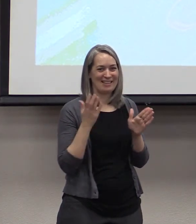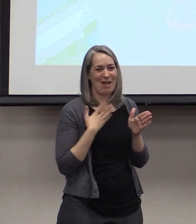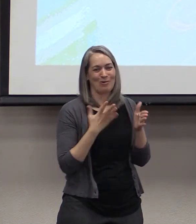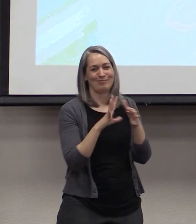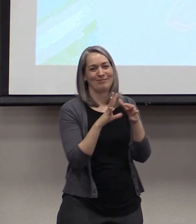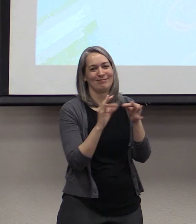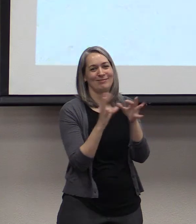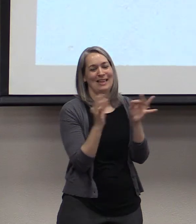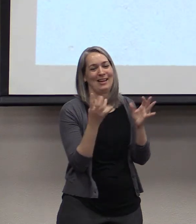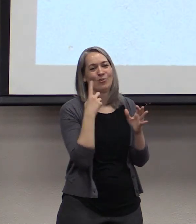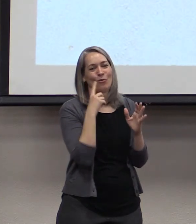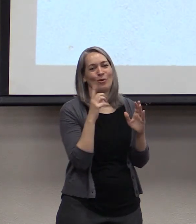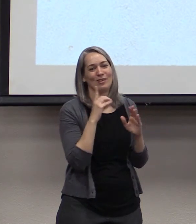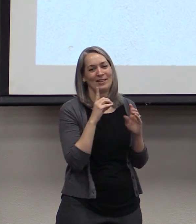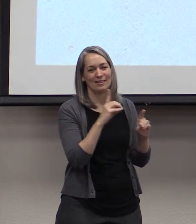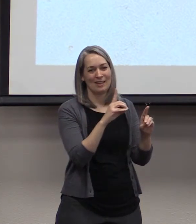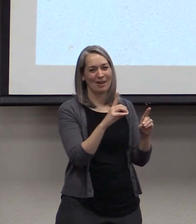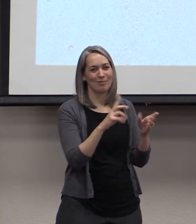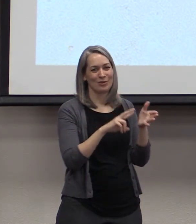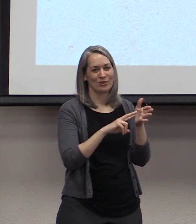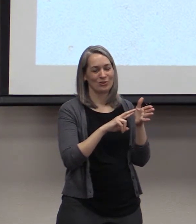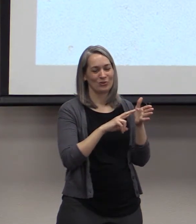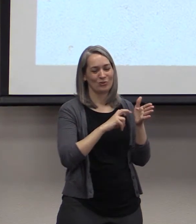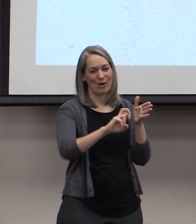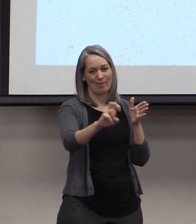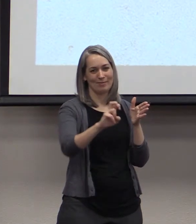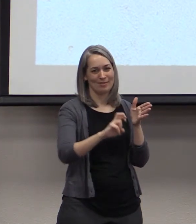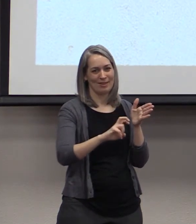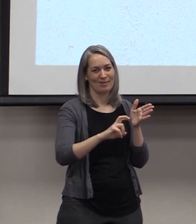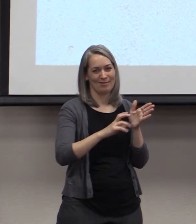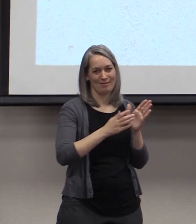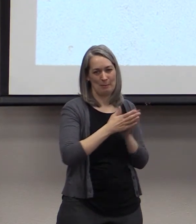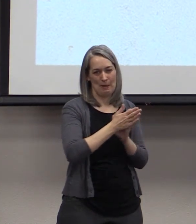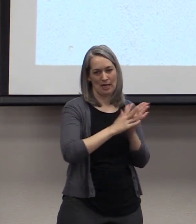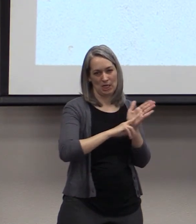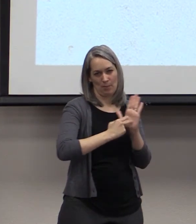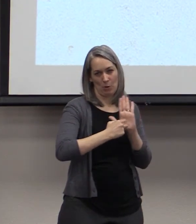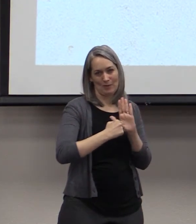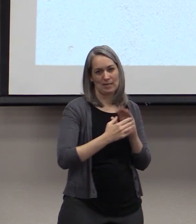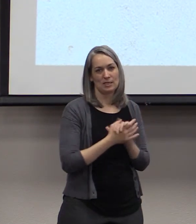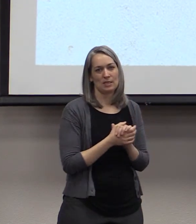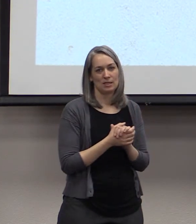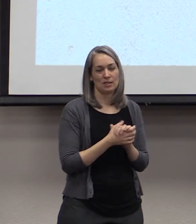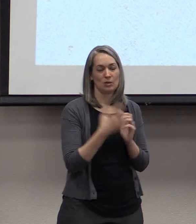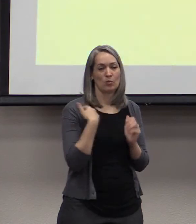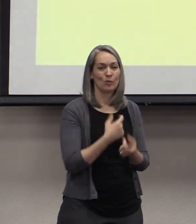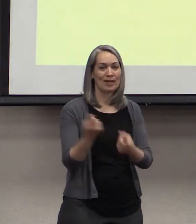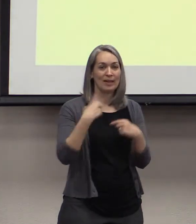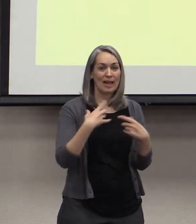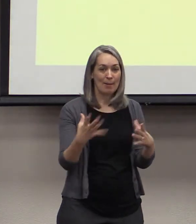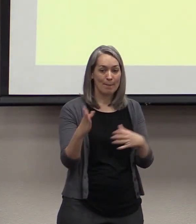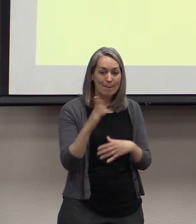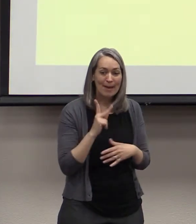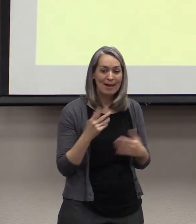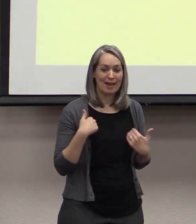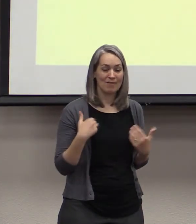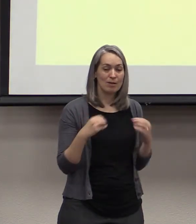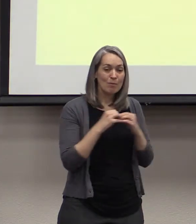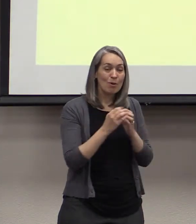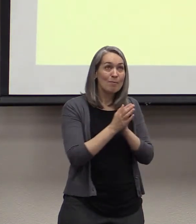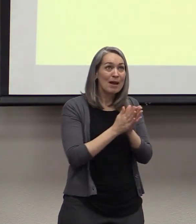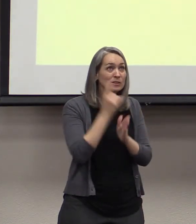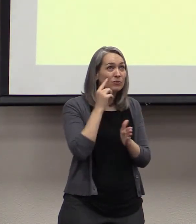there's a reason. We come back with more passion for Jesus, more passion